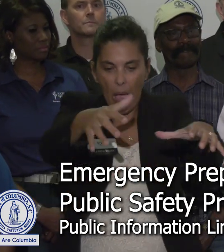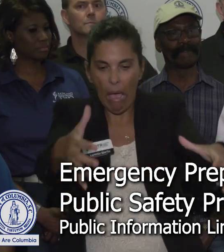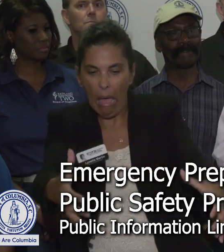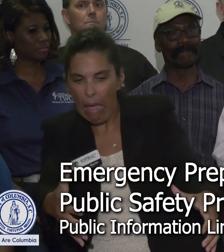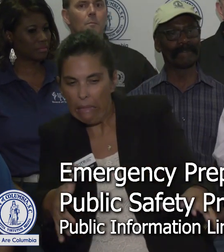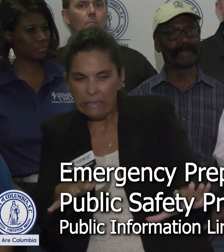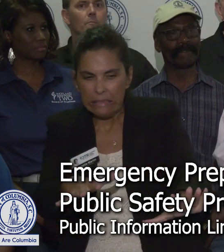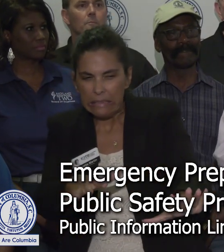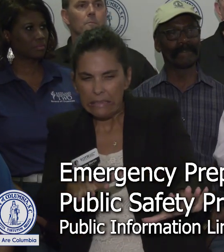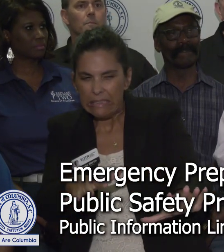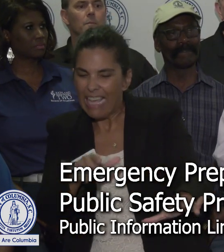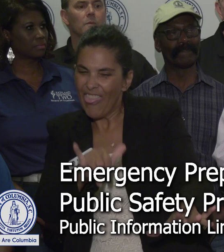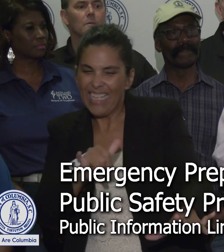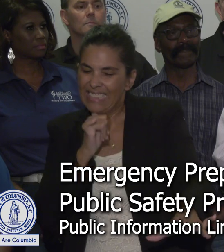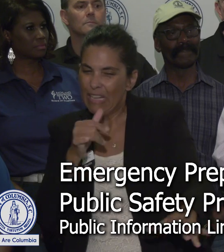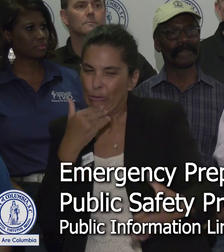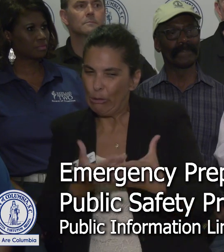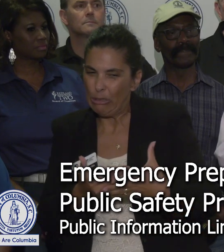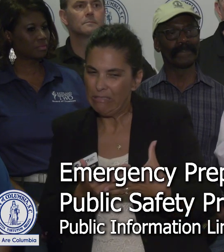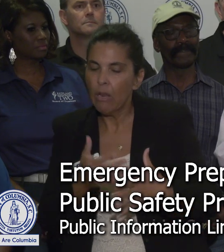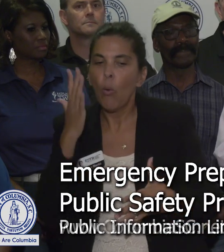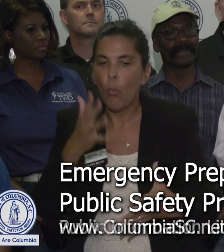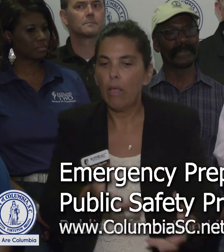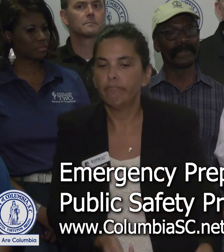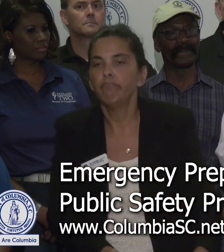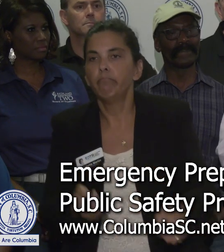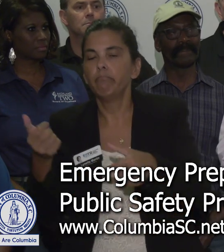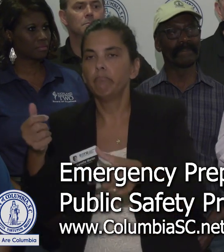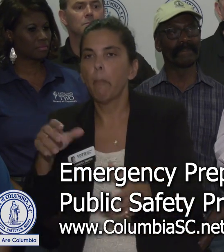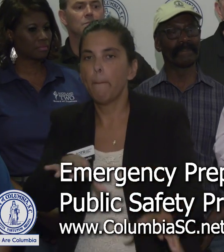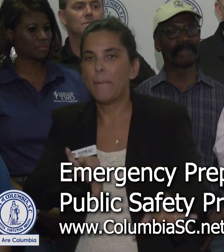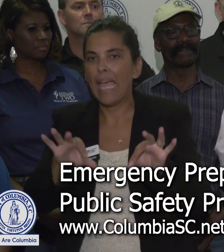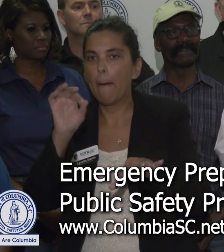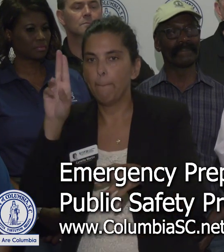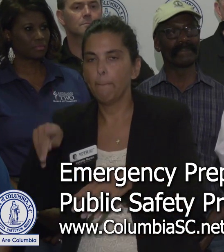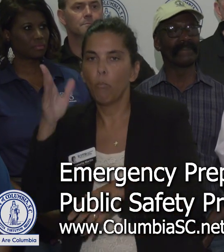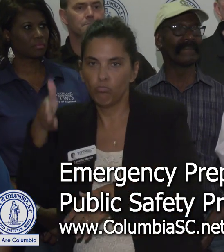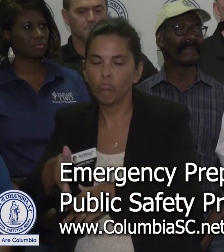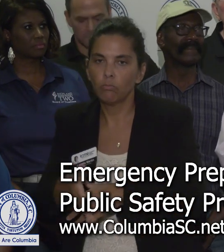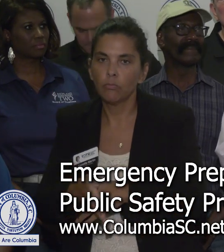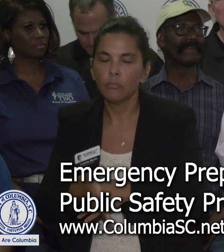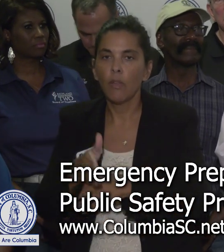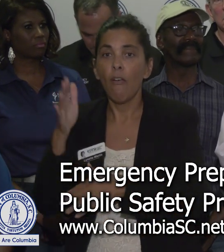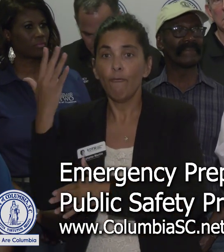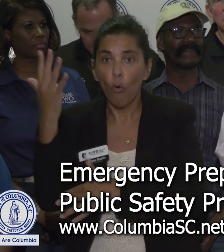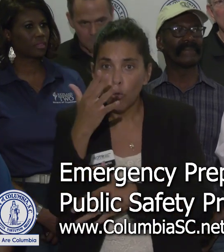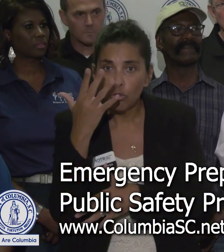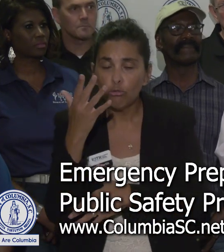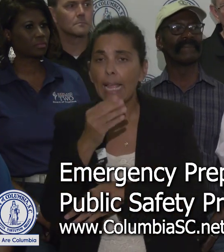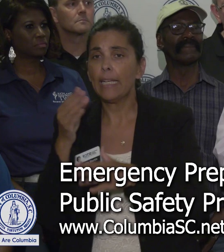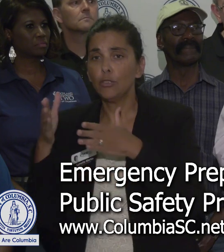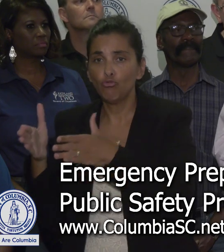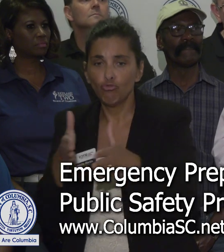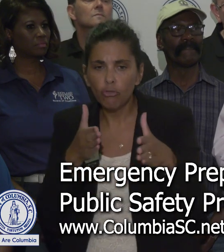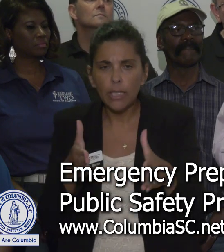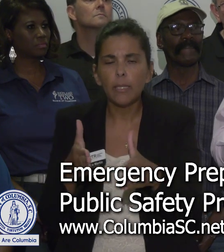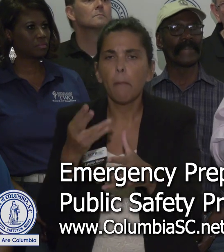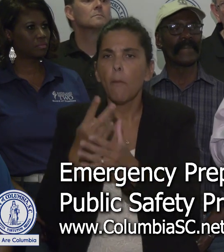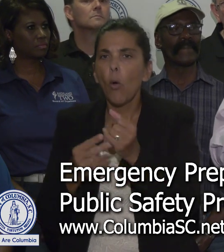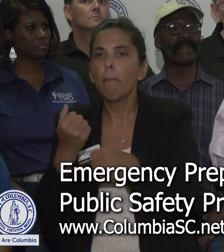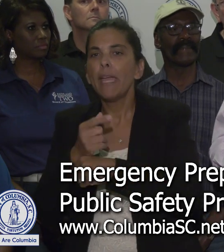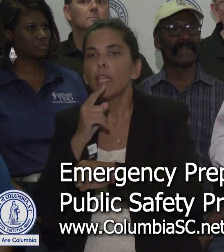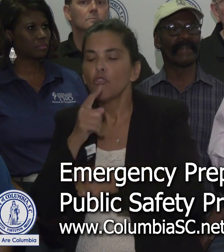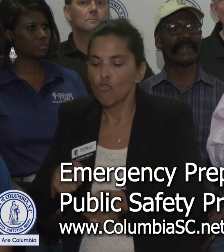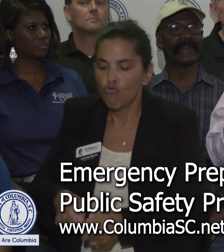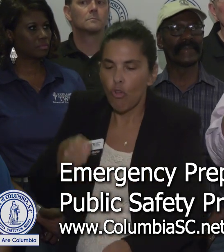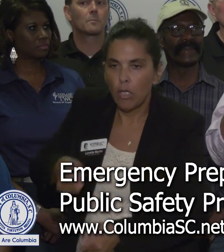feel could cause flooding, that we will address those. Our forestry division, along with our street division, also has been working and making sure our chainsaws